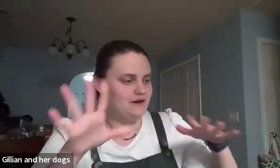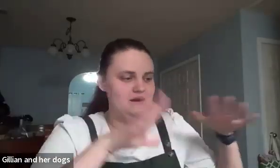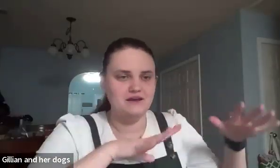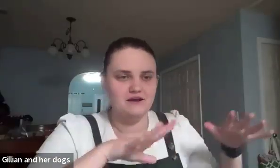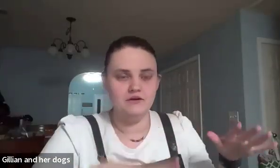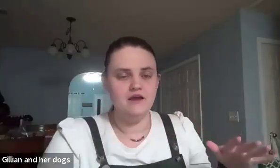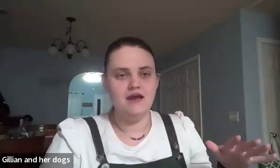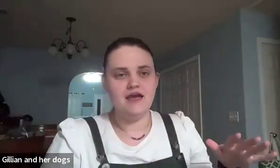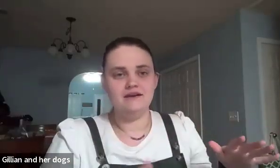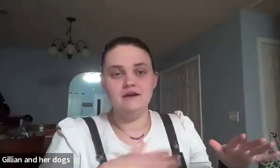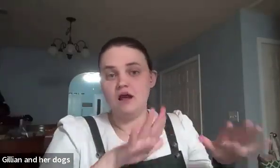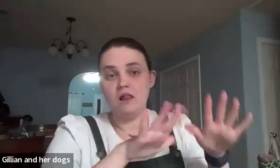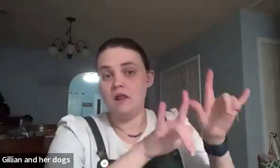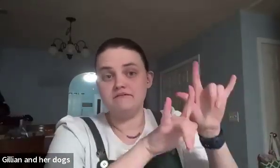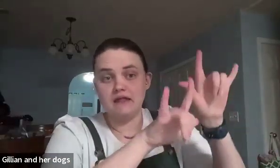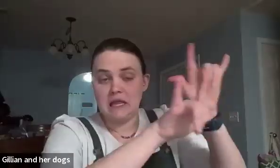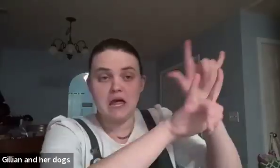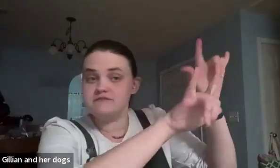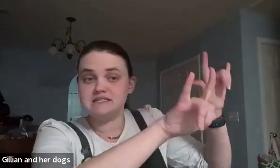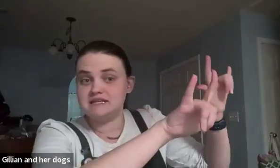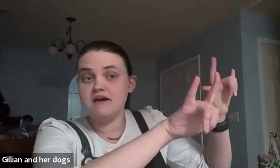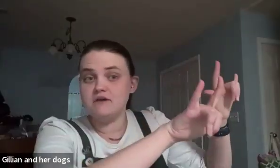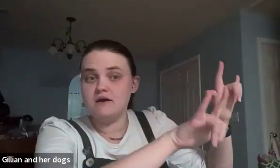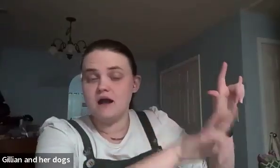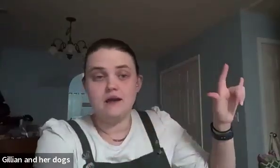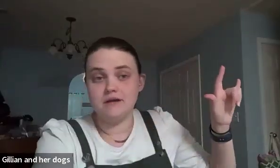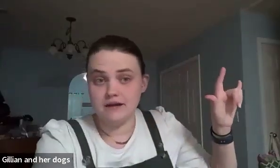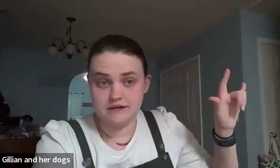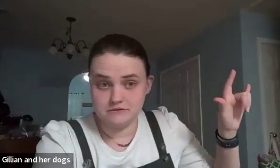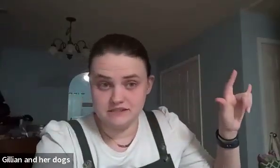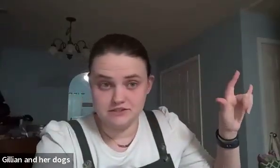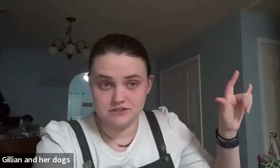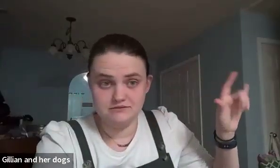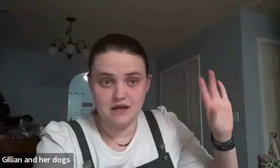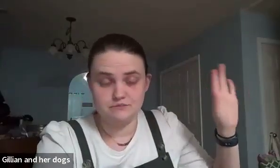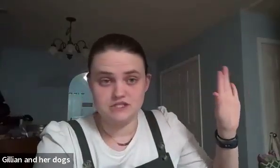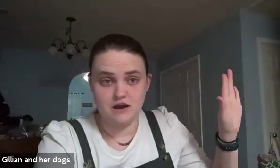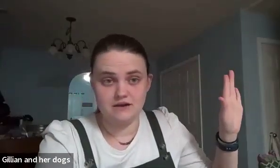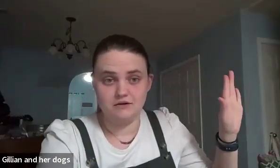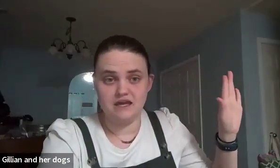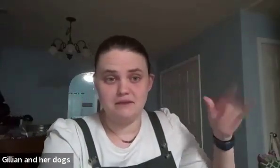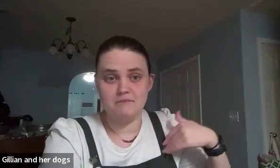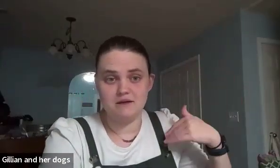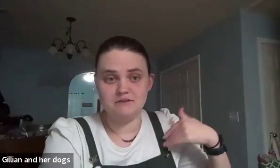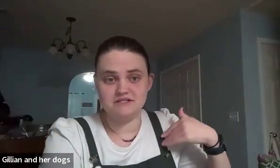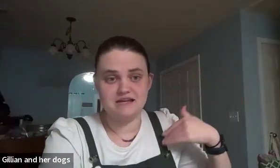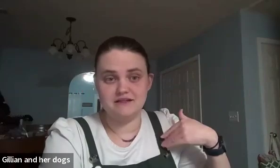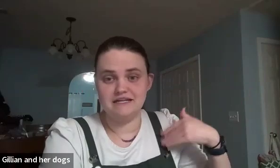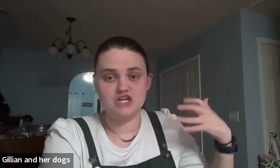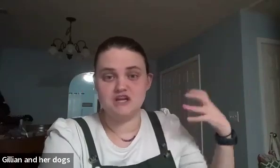where do I go? And love them to death. I'm not a high school teacher. I'm just not. Okay. My bubbly personality does